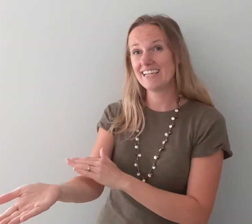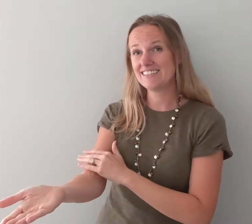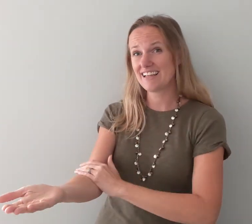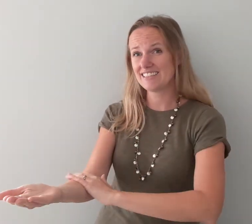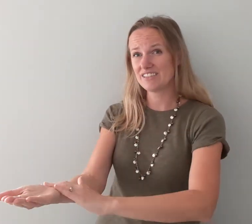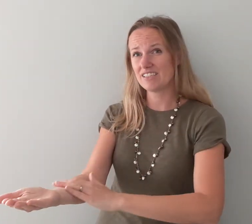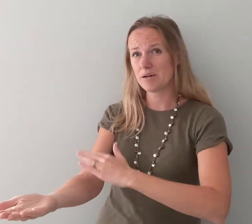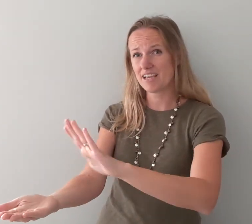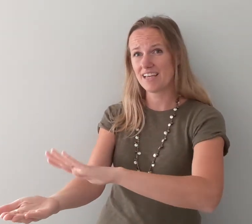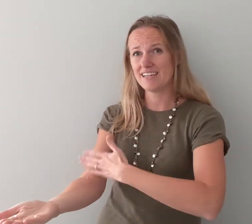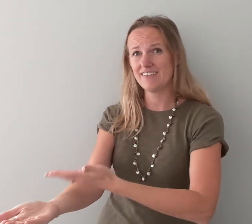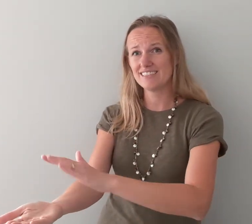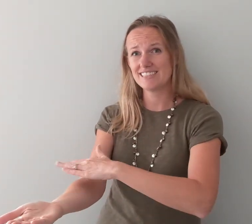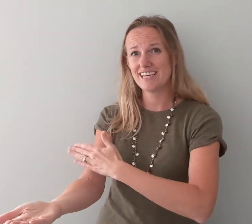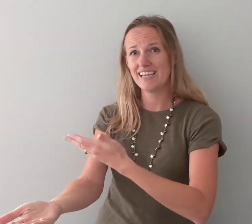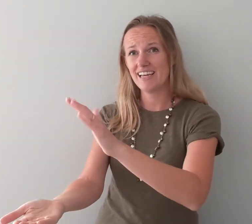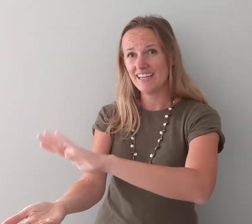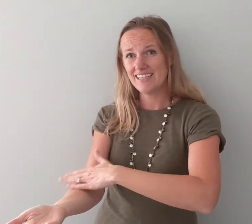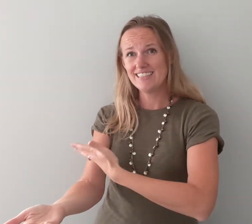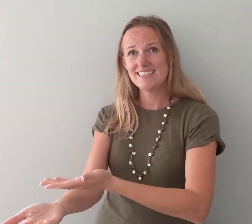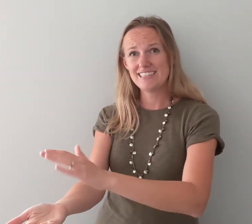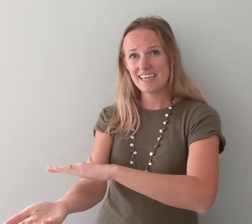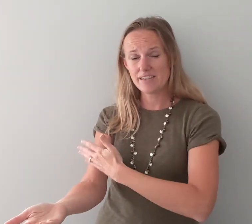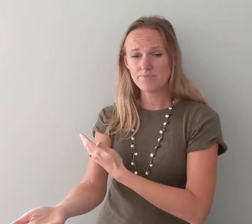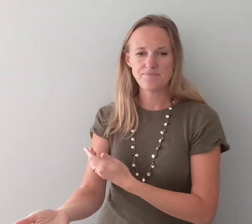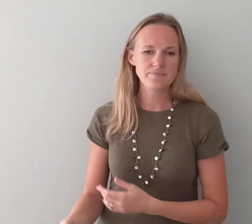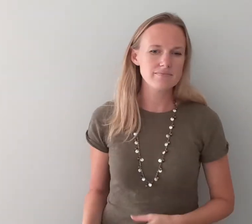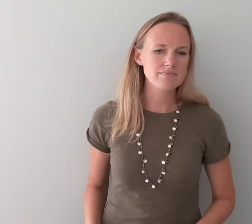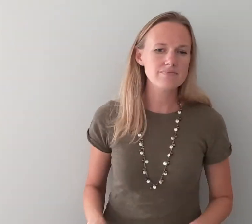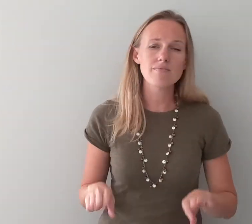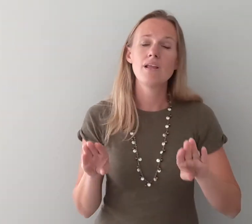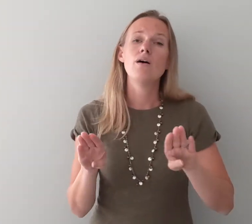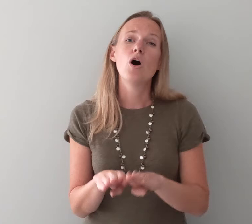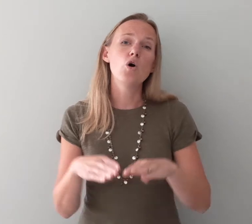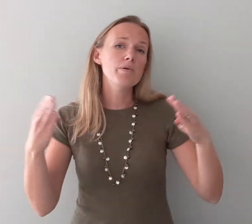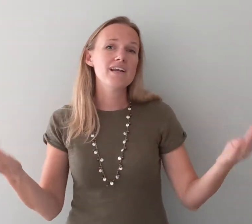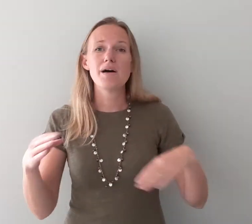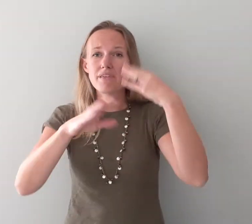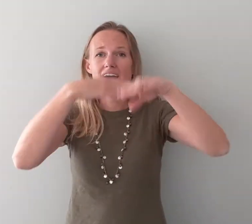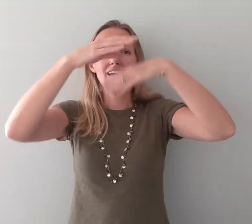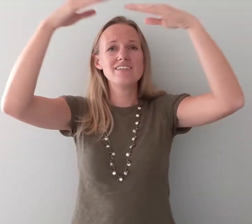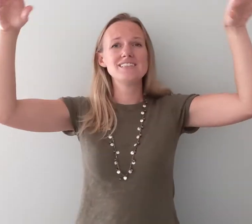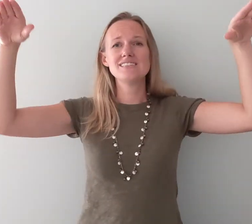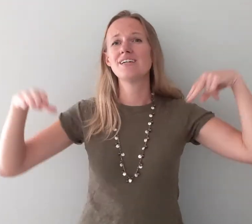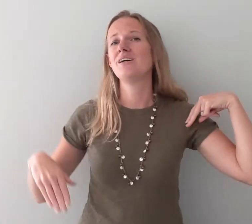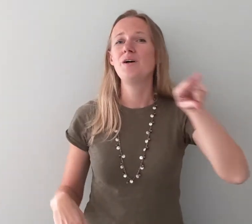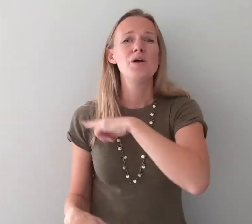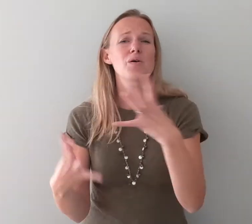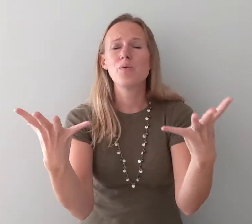So that's your non-dominant hand out. Sing, sing. Open up the heavens.